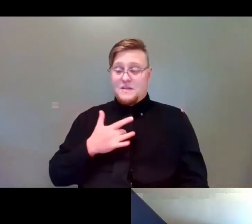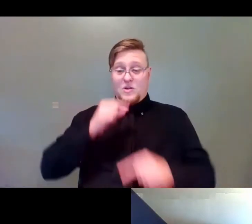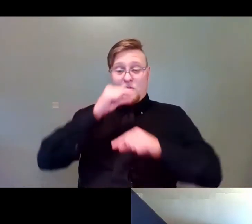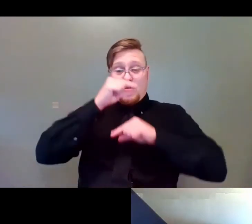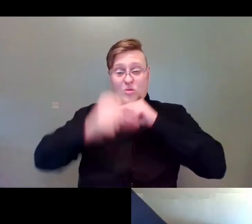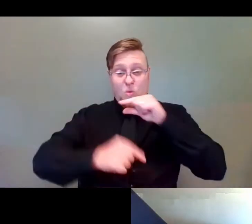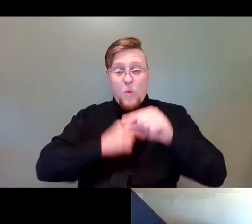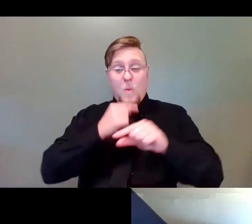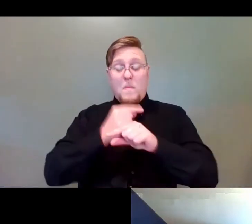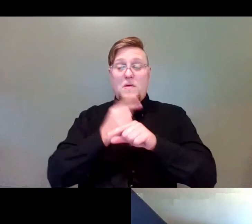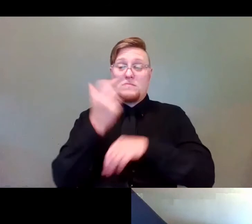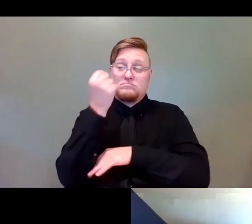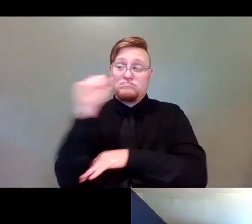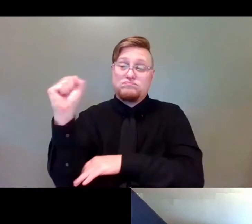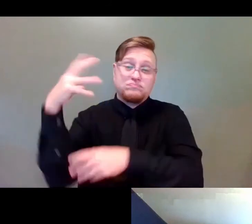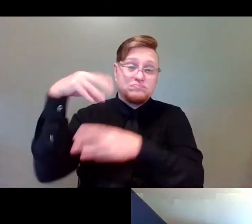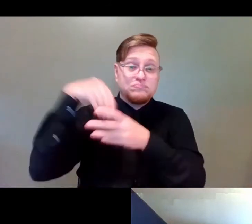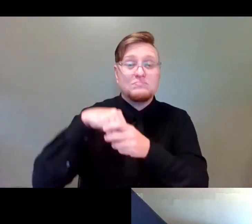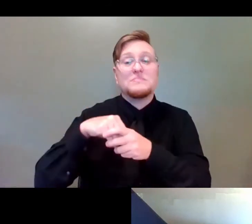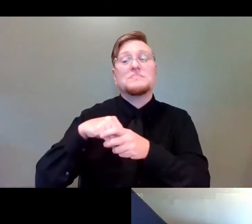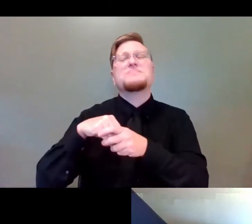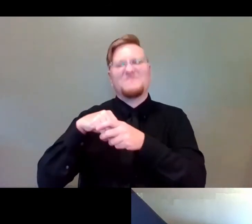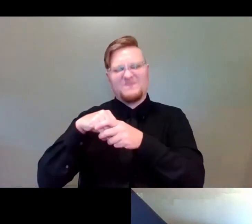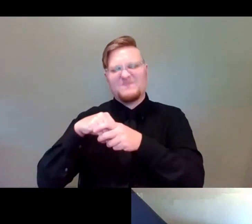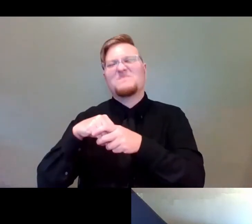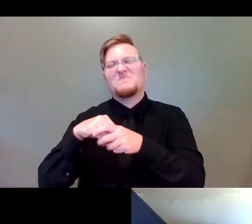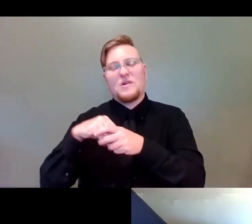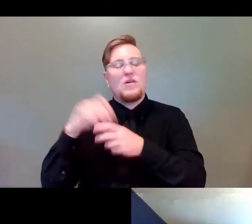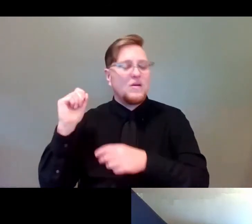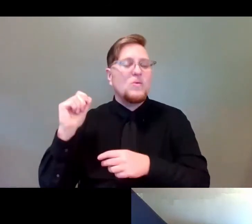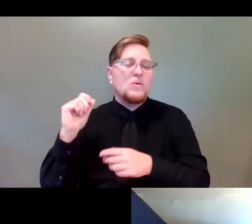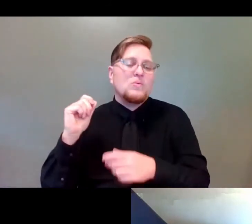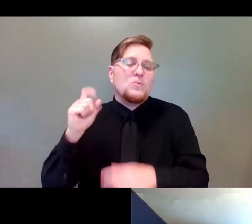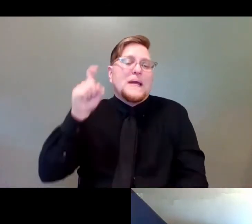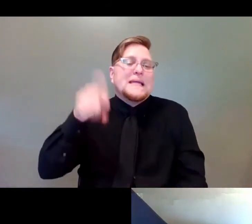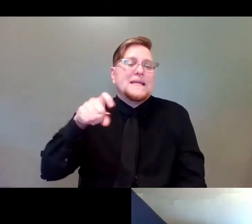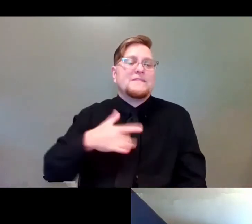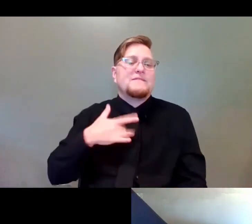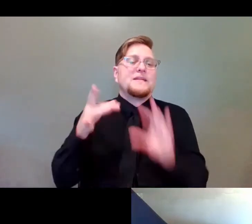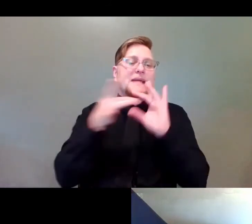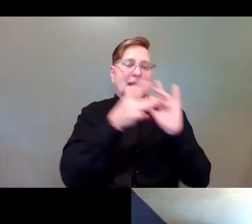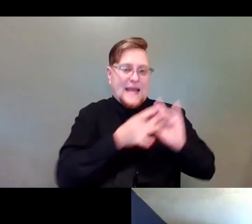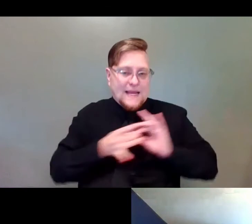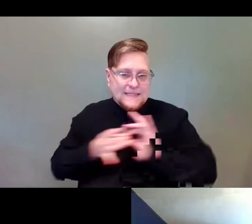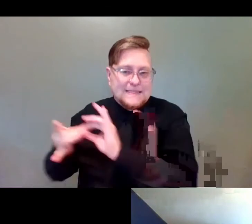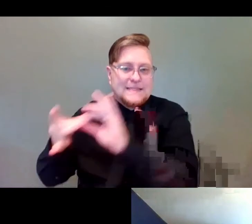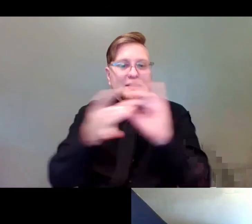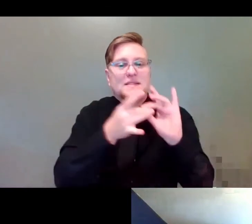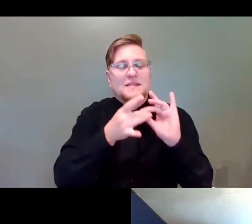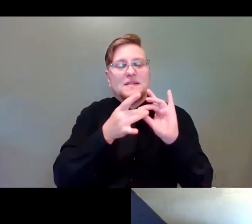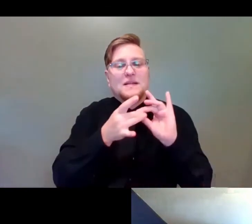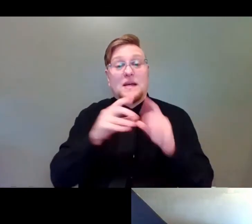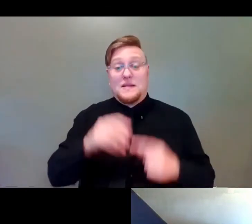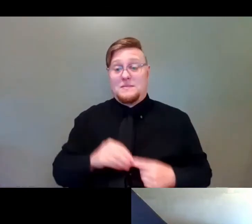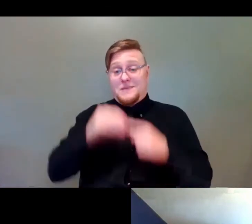movement is something that I think that all people, all activists, we all need that, and especially now when, well, most of